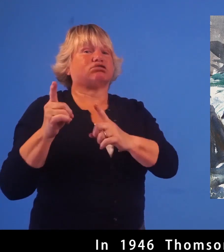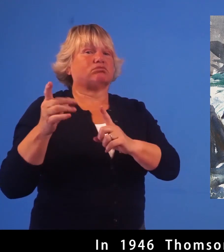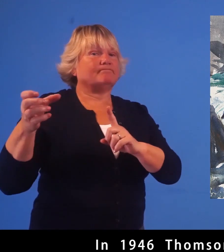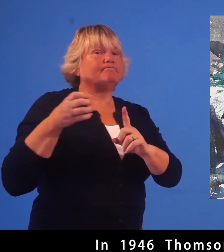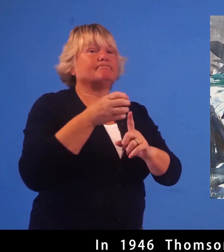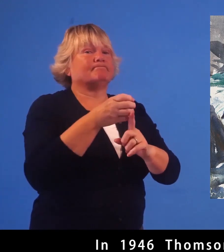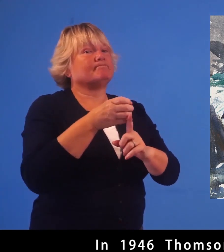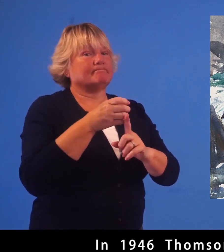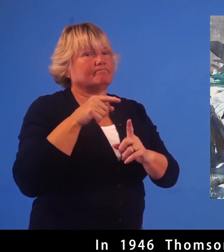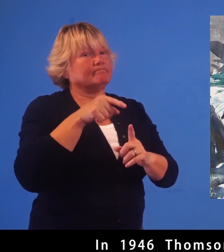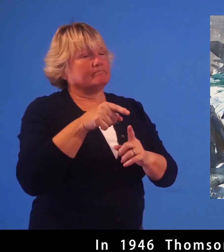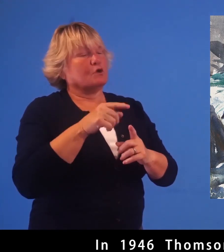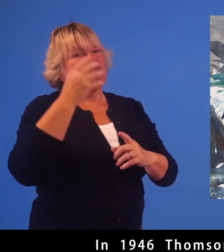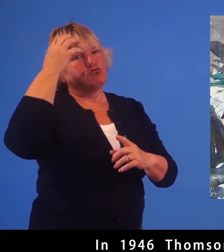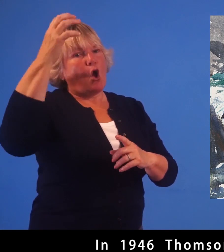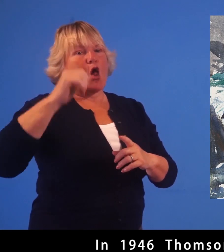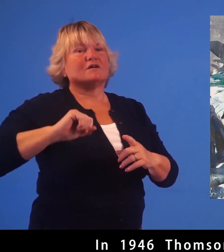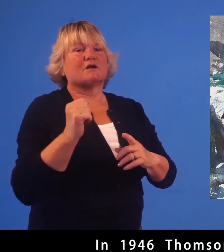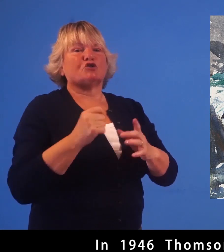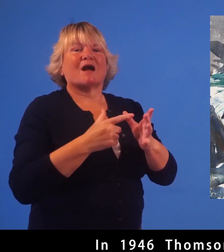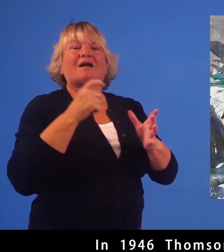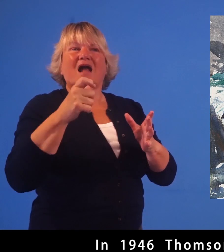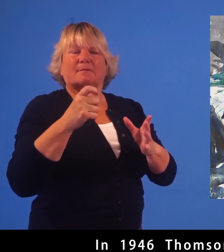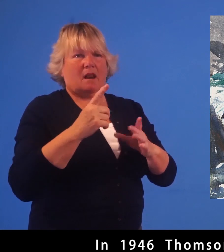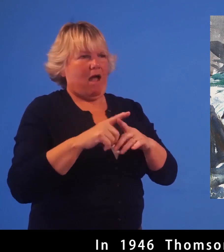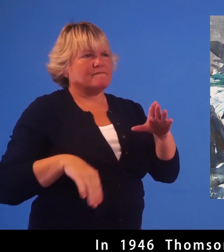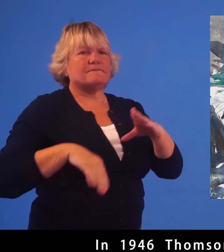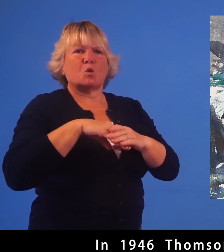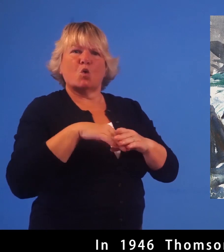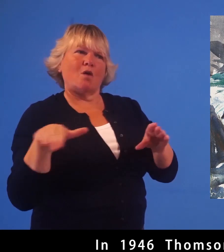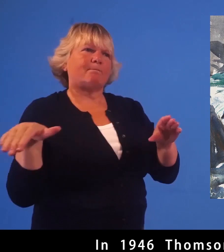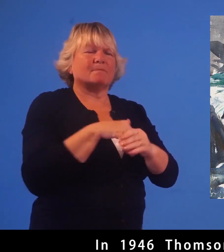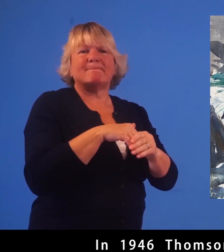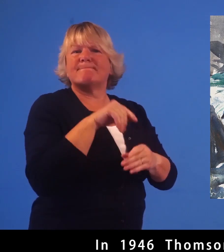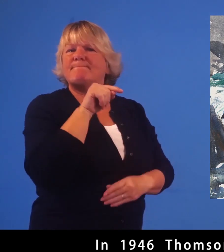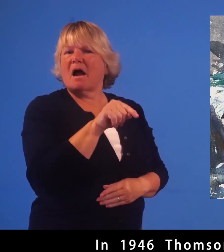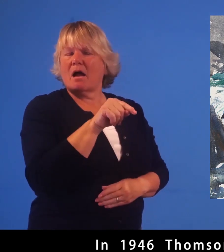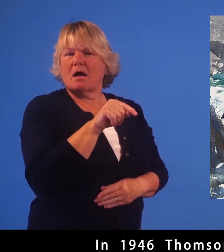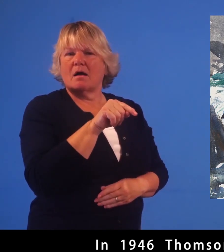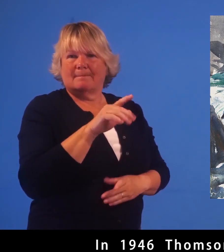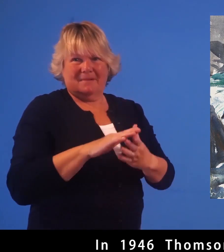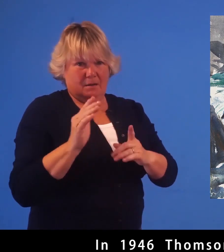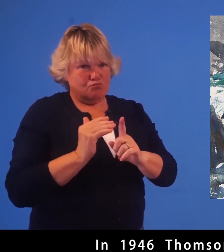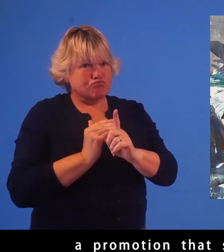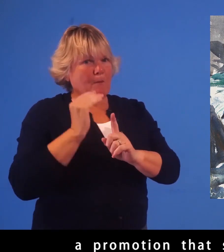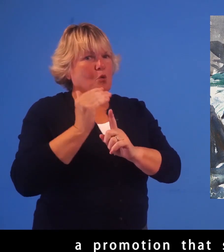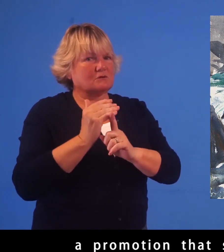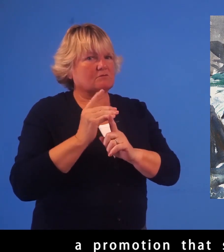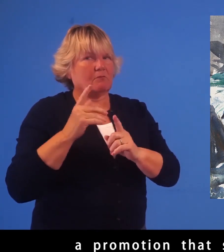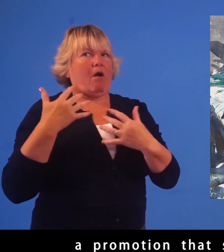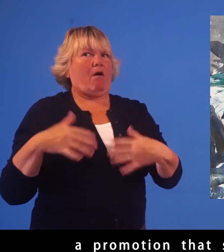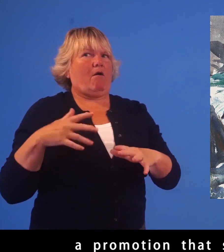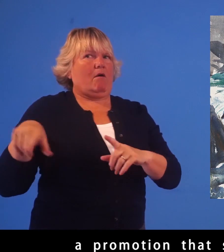In 1946, Thomson was elected as a full member of the Royal Scottish Academy,